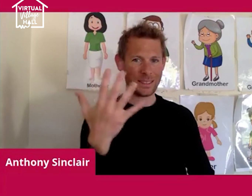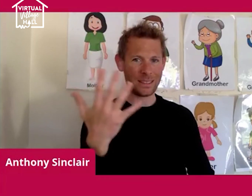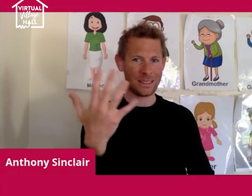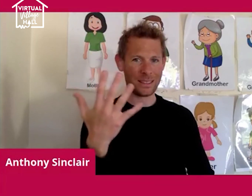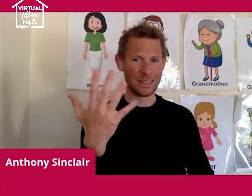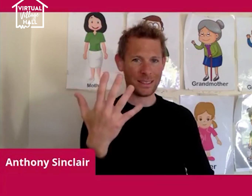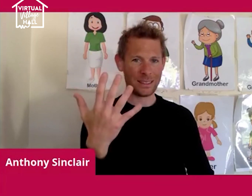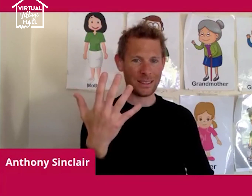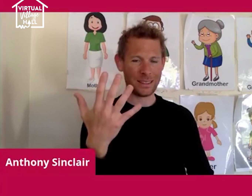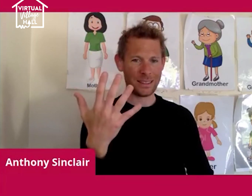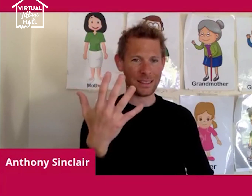15,